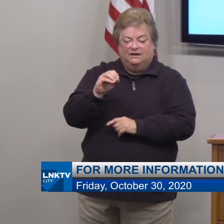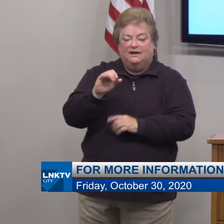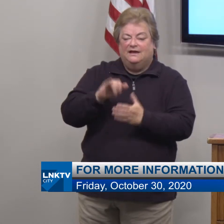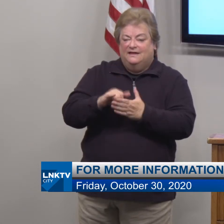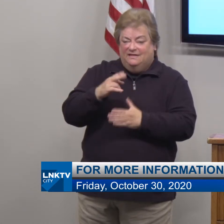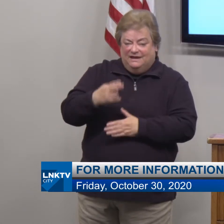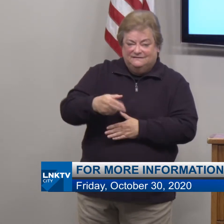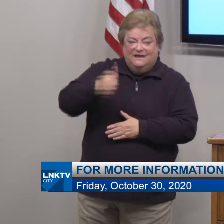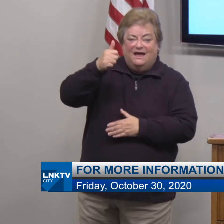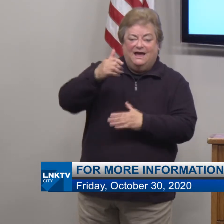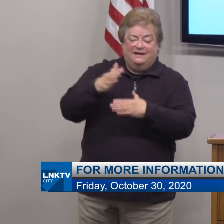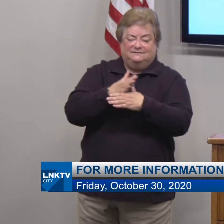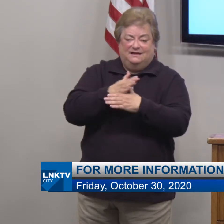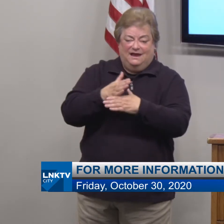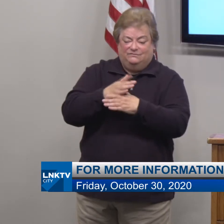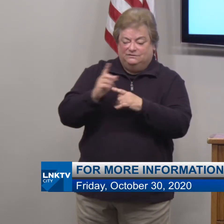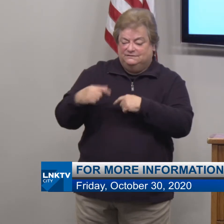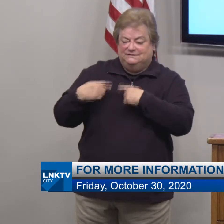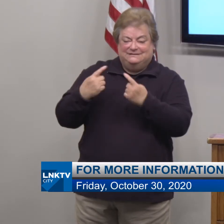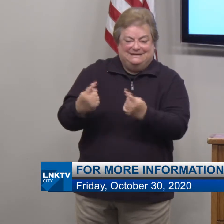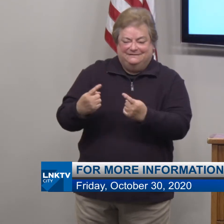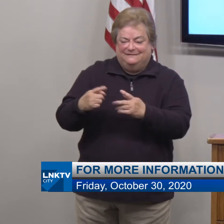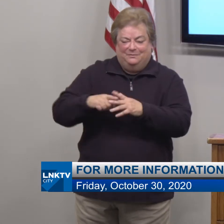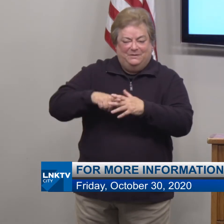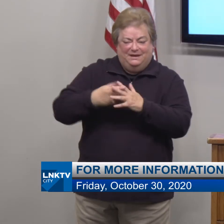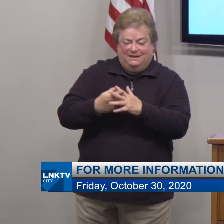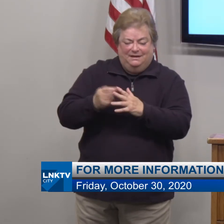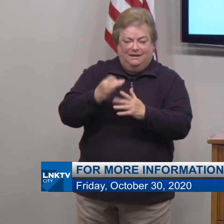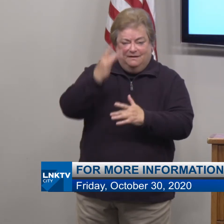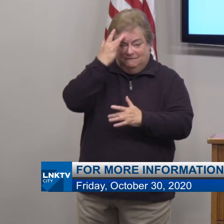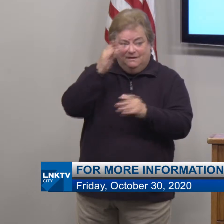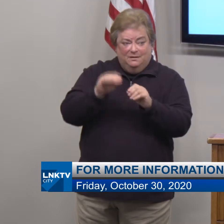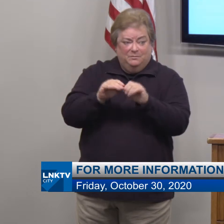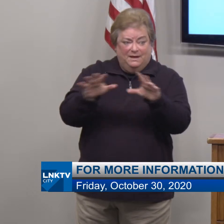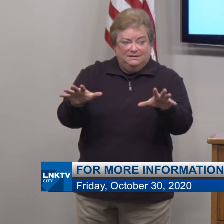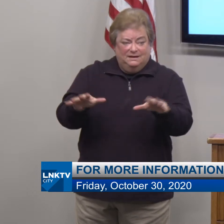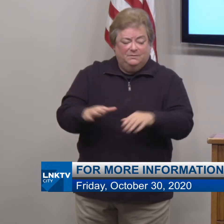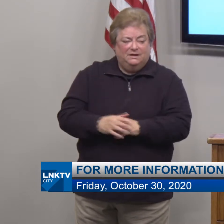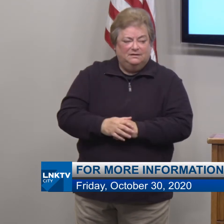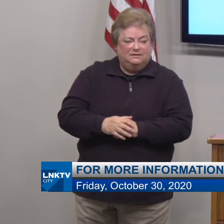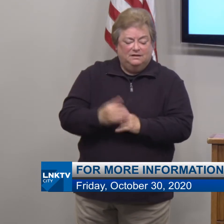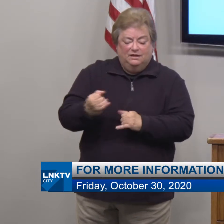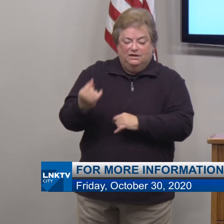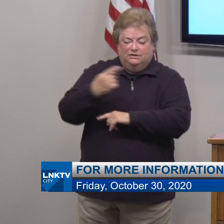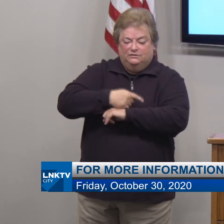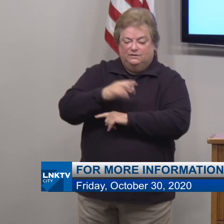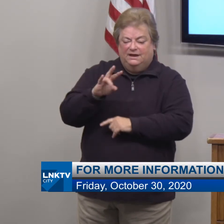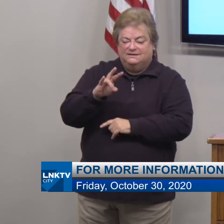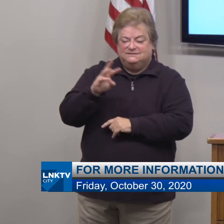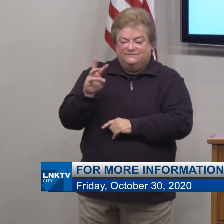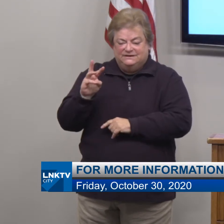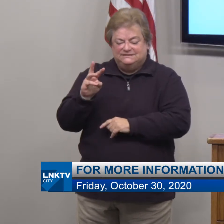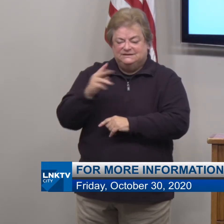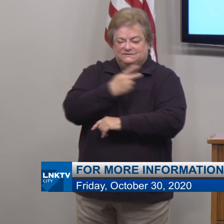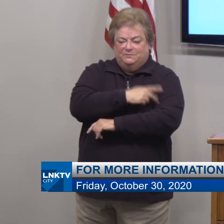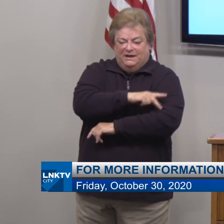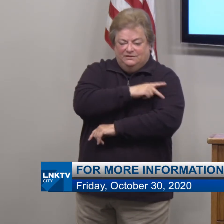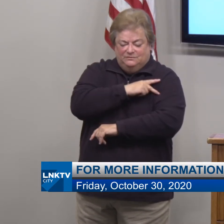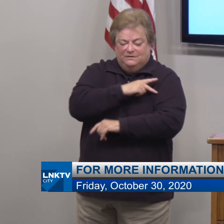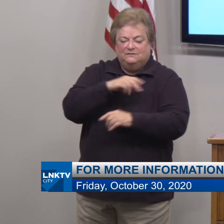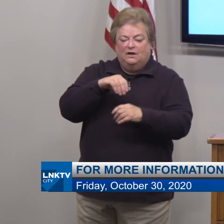the highest average of any month during the pandemic. Today, 76 COVID-19 patients